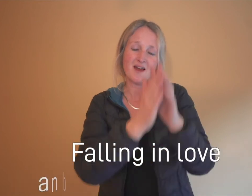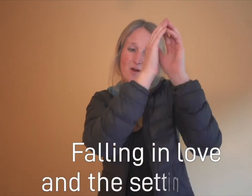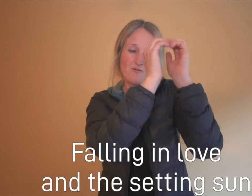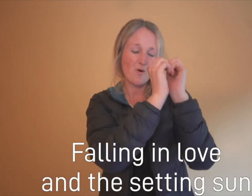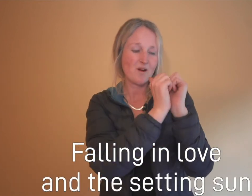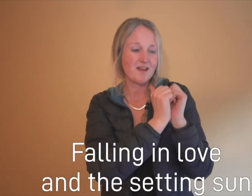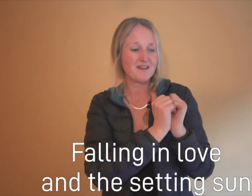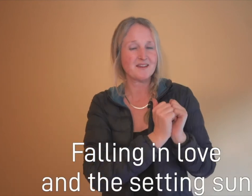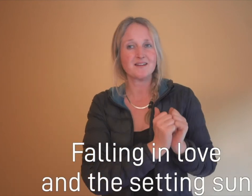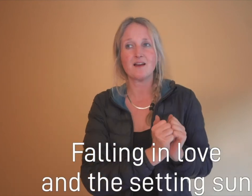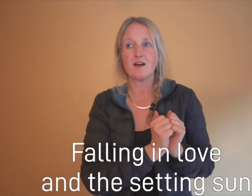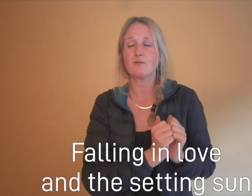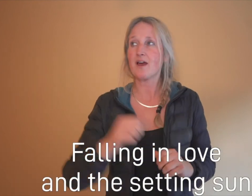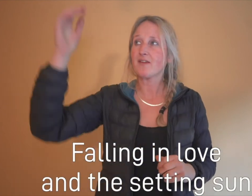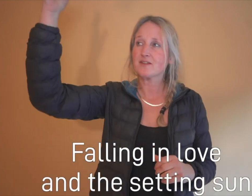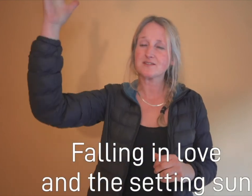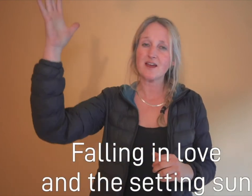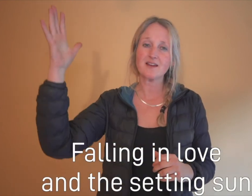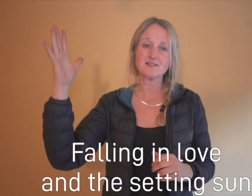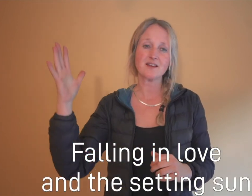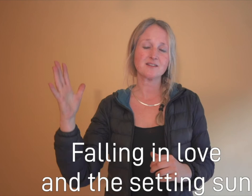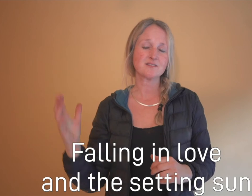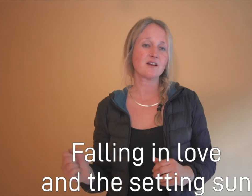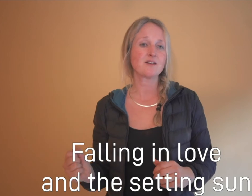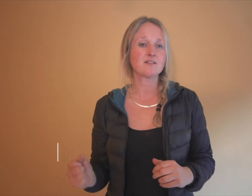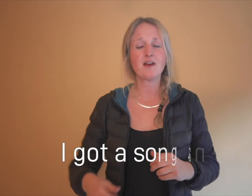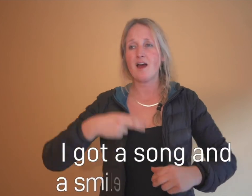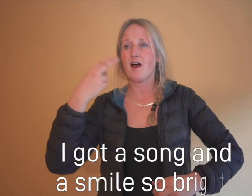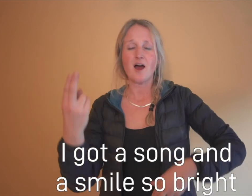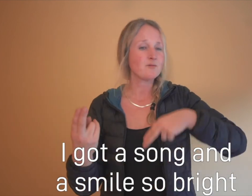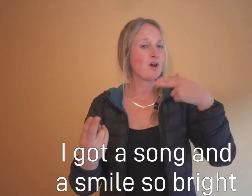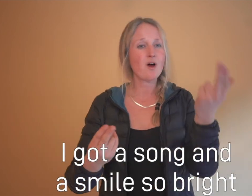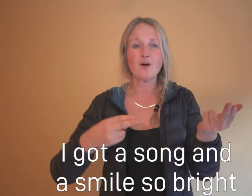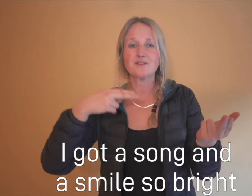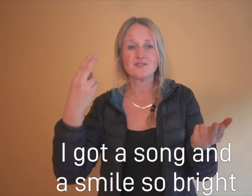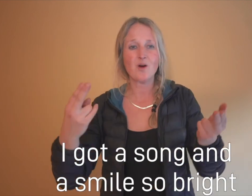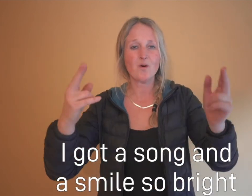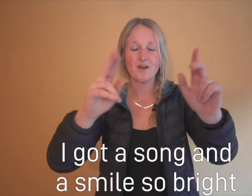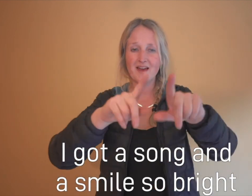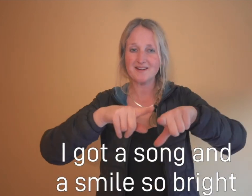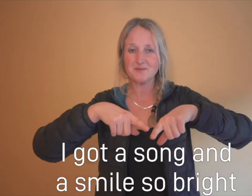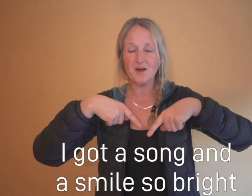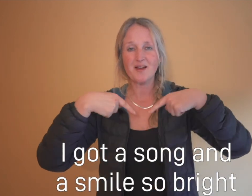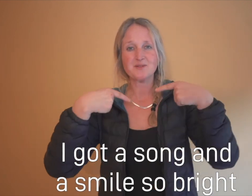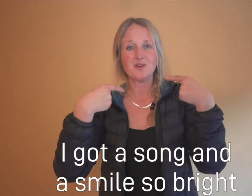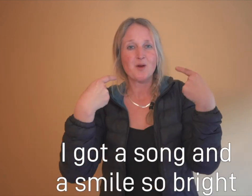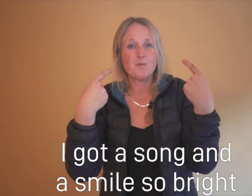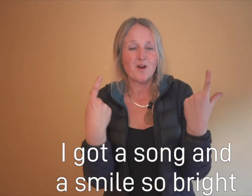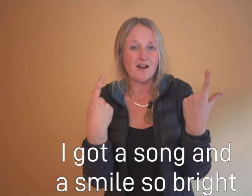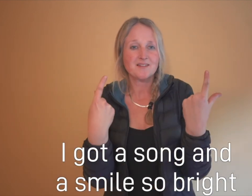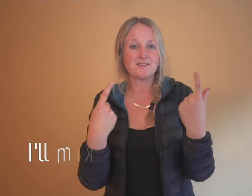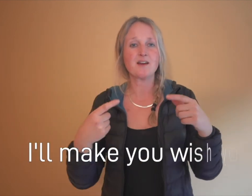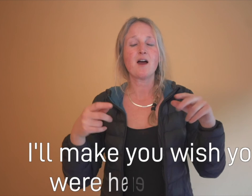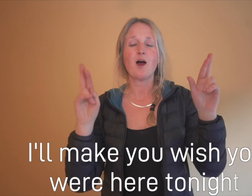done. Falling in love and the setting sun. I've got a song and a smile